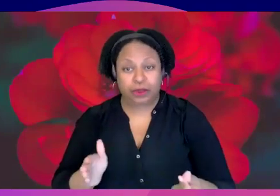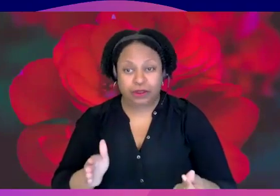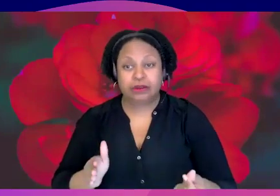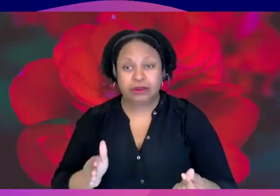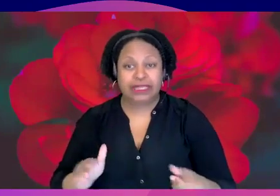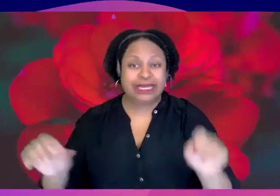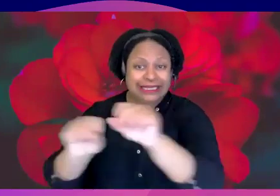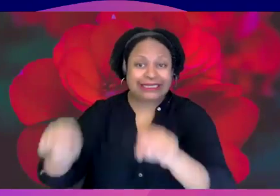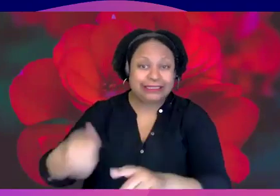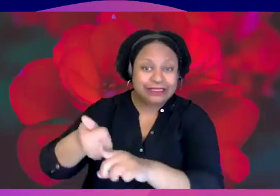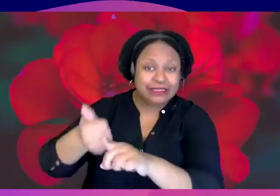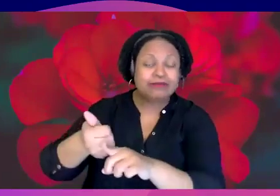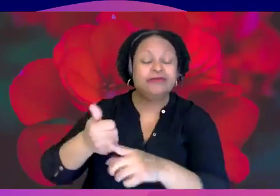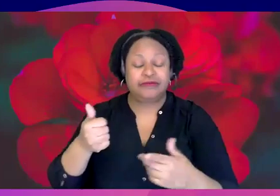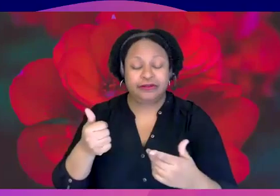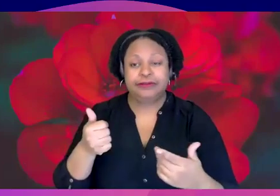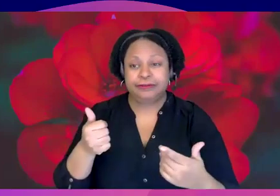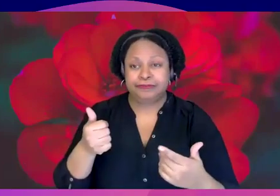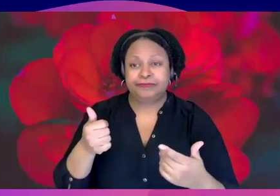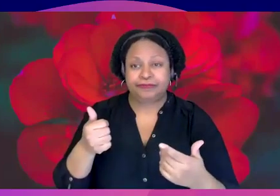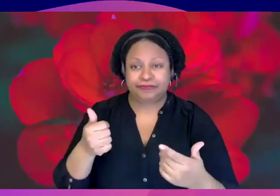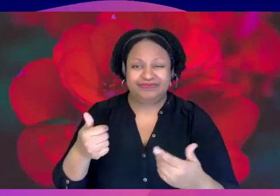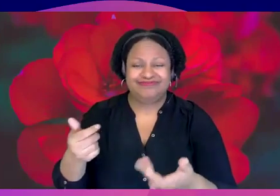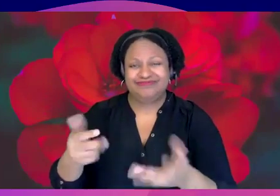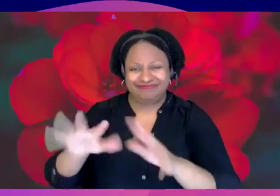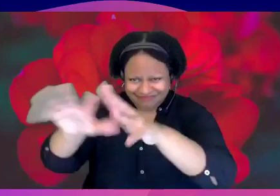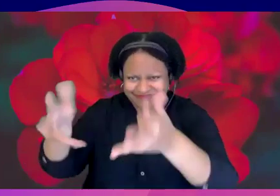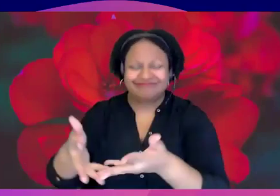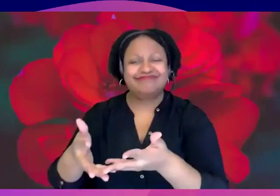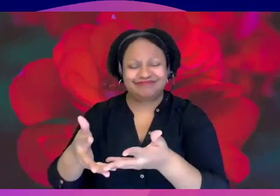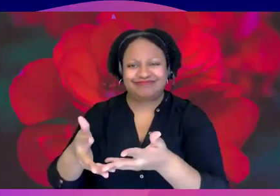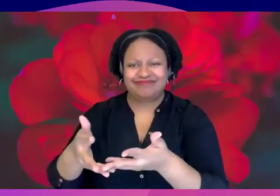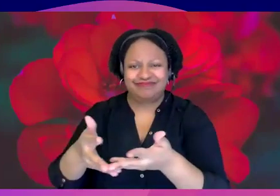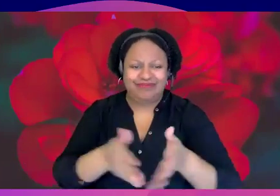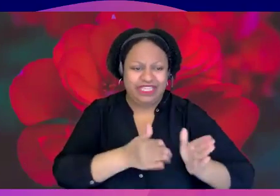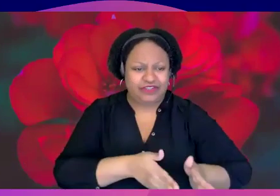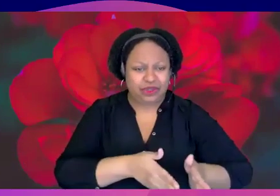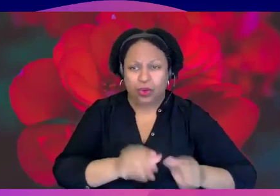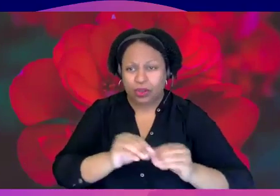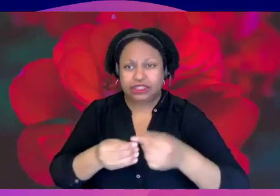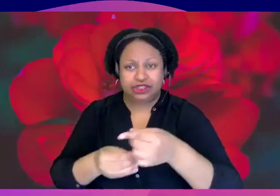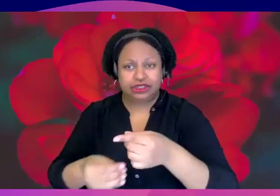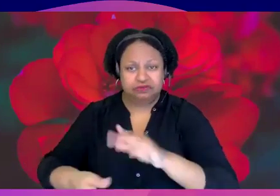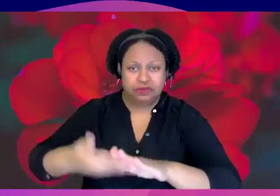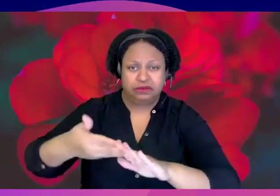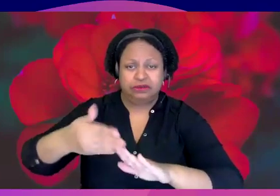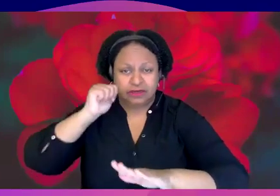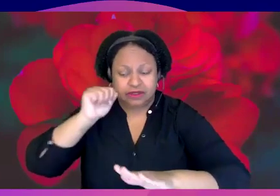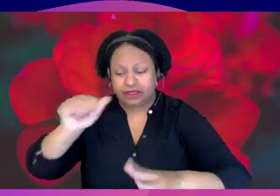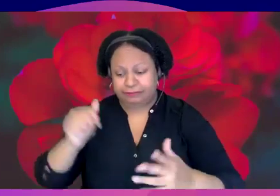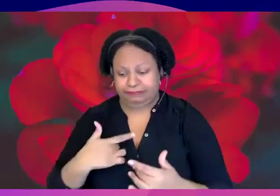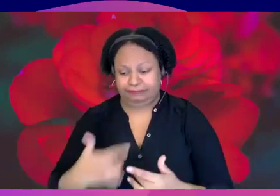of the context within which the individual and the organizations operate.